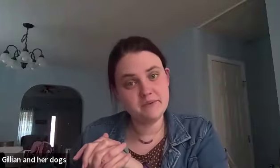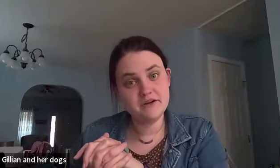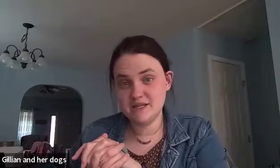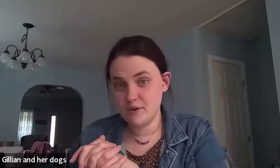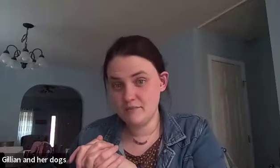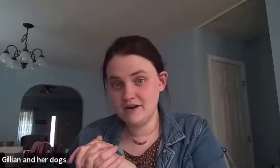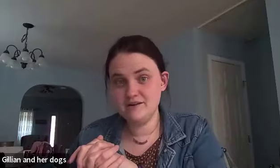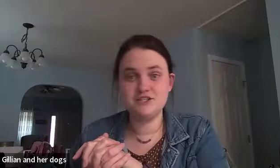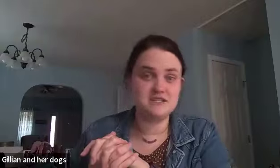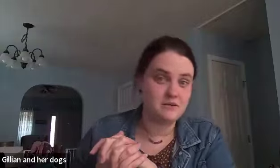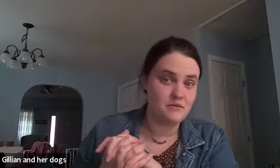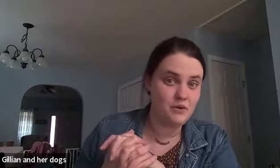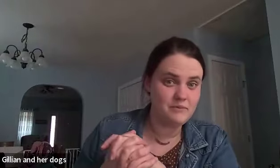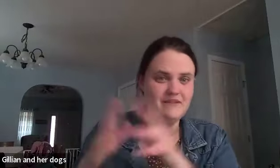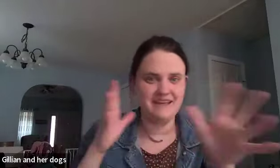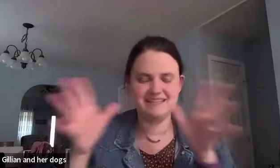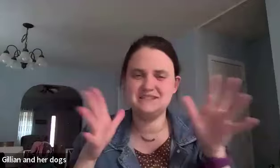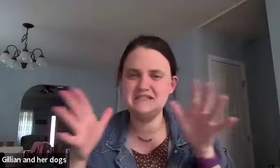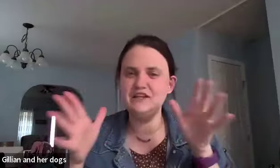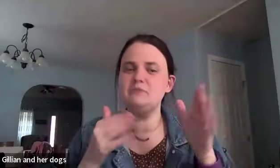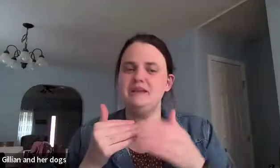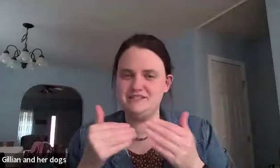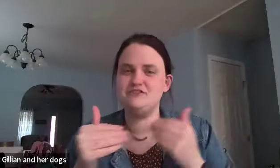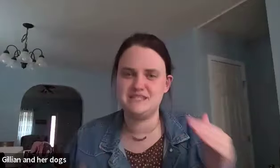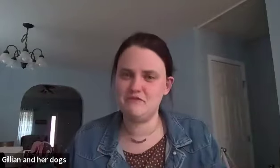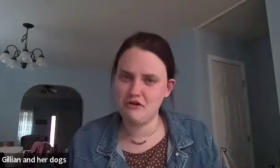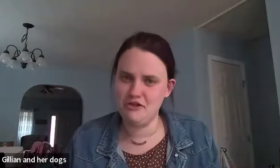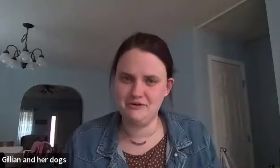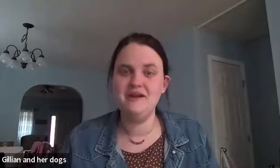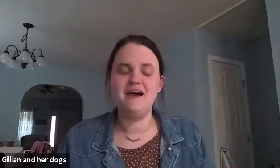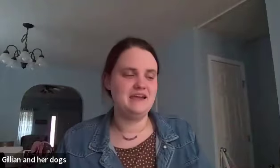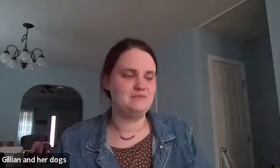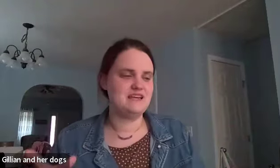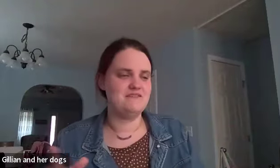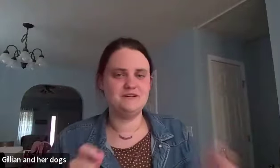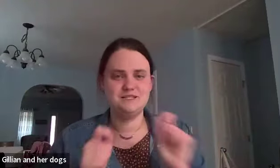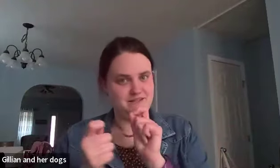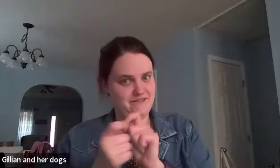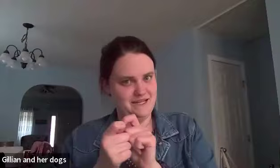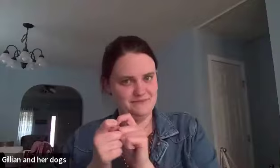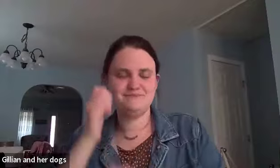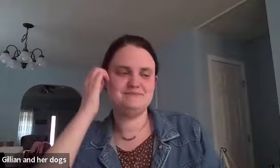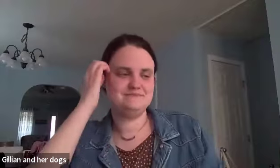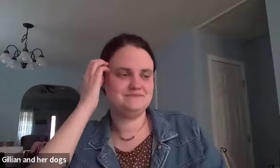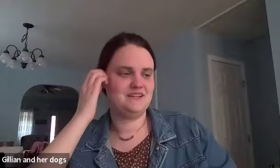black bear? Did you see a brown bear? Did you see a polar bear? Like it's a little bit easier than some of our other animals that have very specific names.